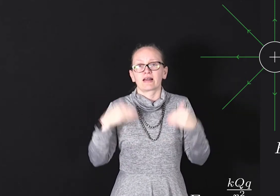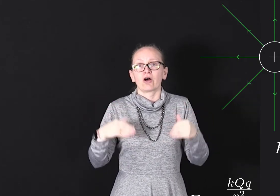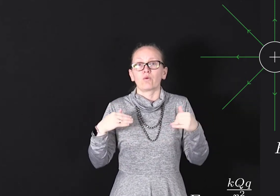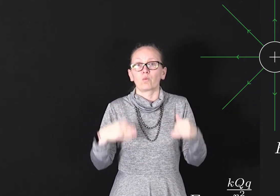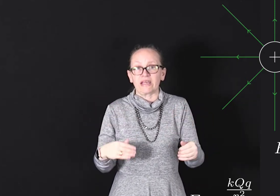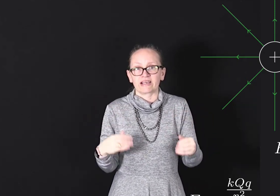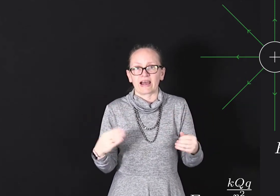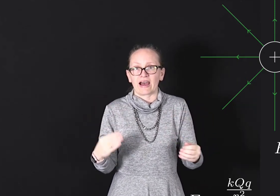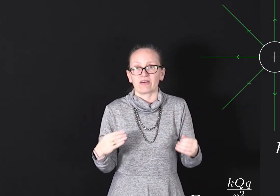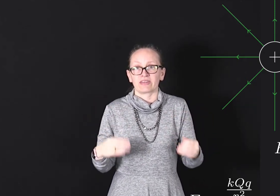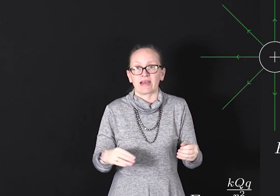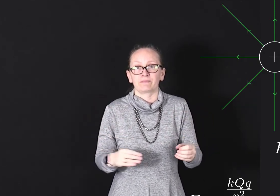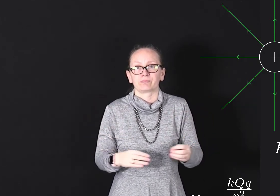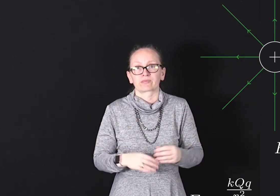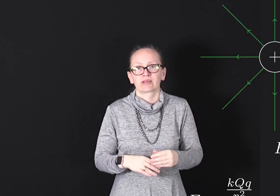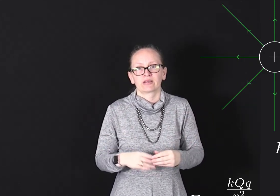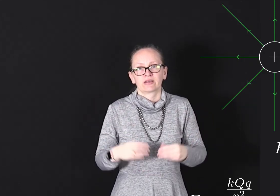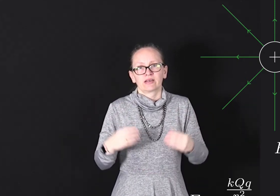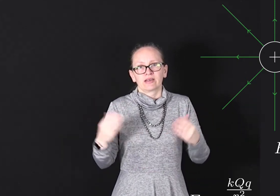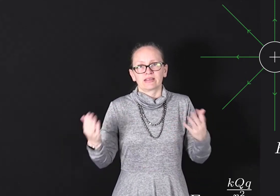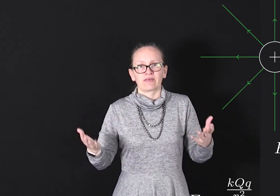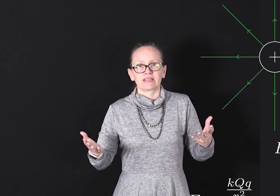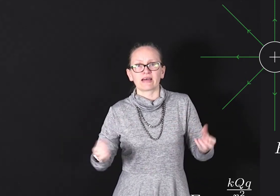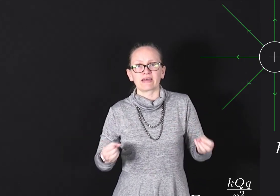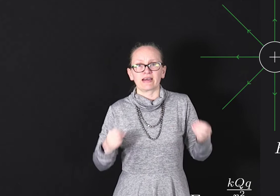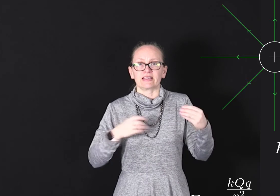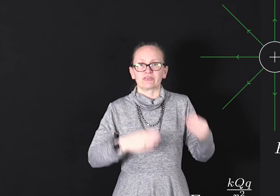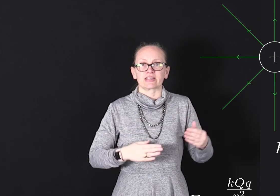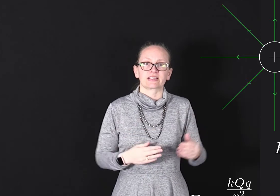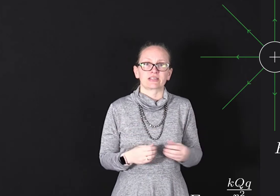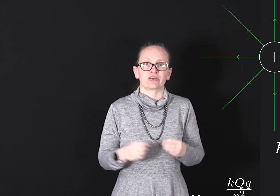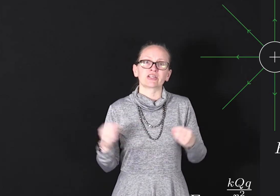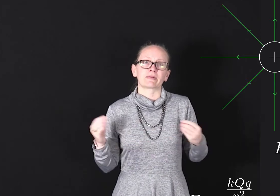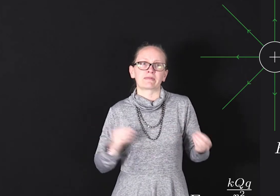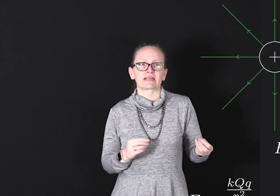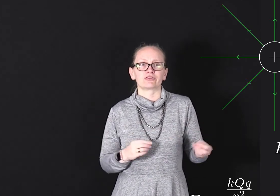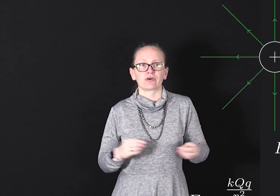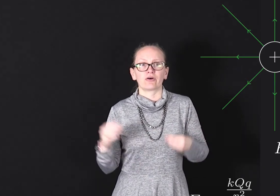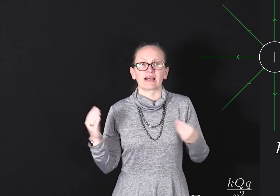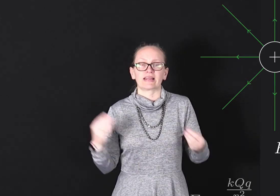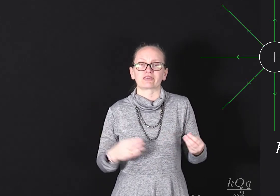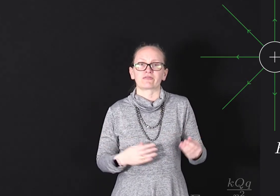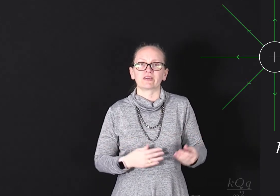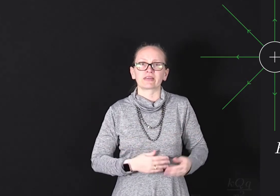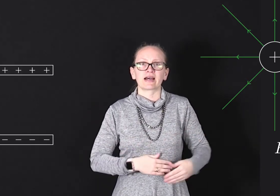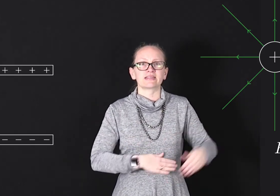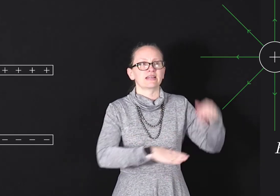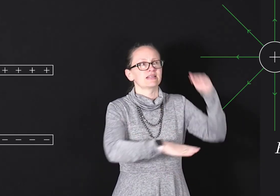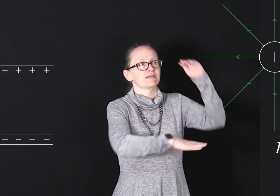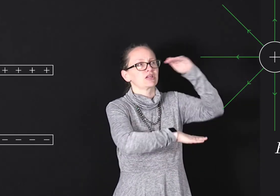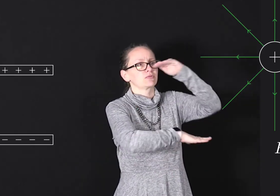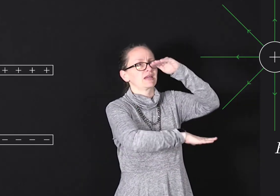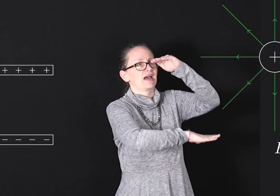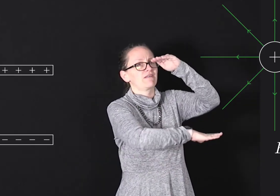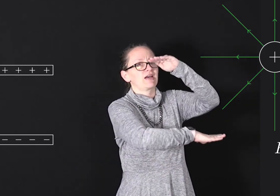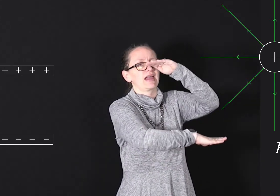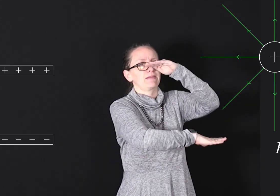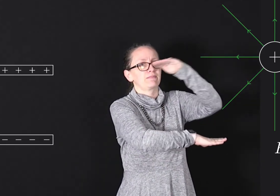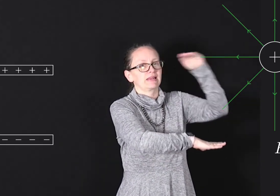lot weaker out there. Now, another interesting situation where we can draw electric field lines is, imagine we have a